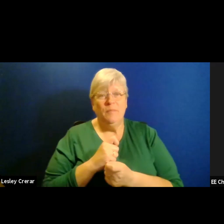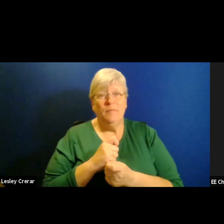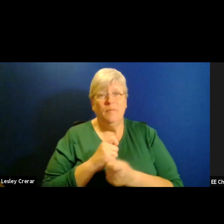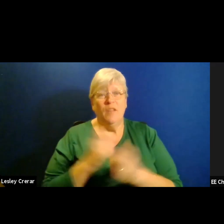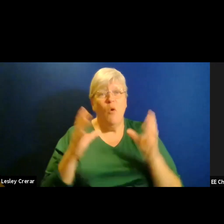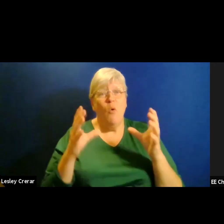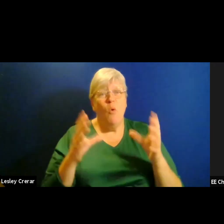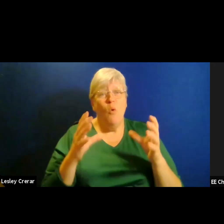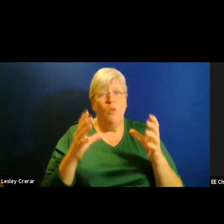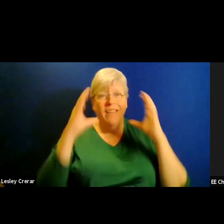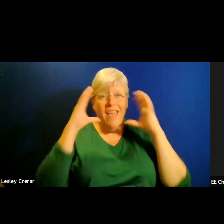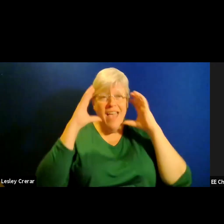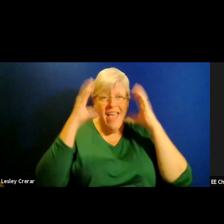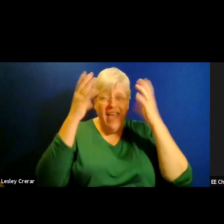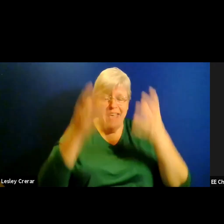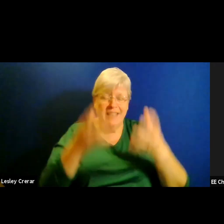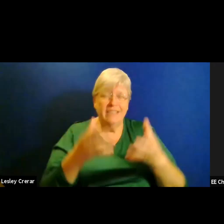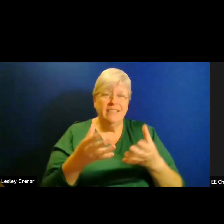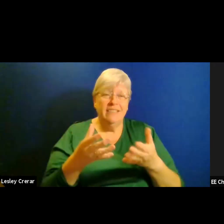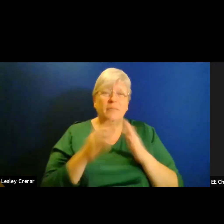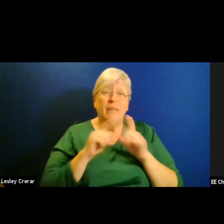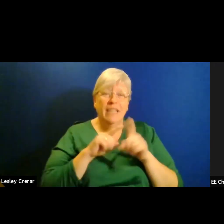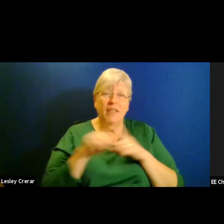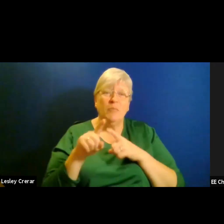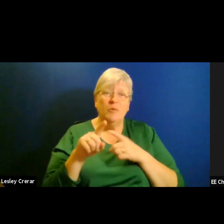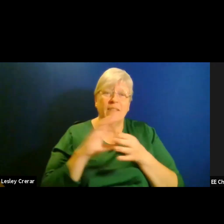my hands, I make the most of close now.